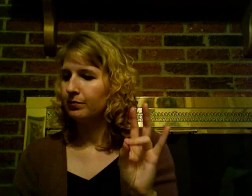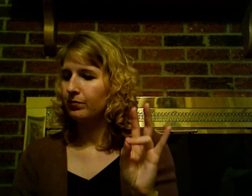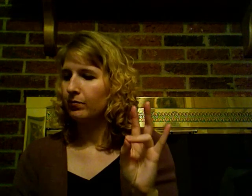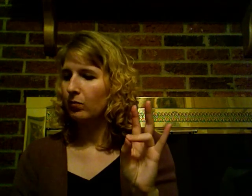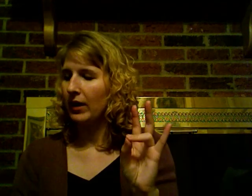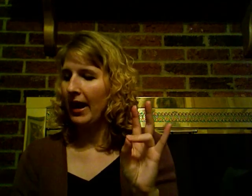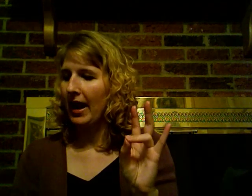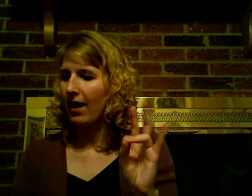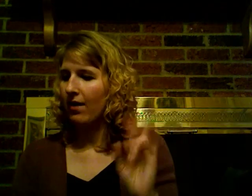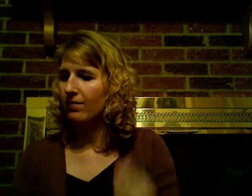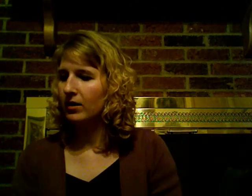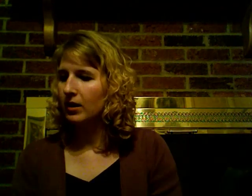We have,